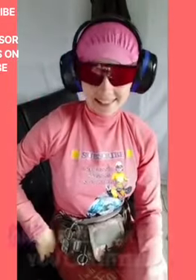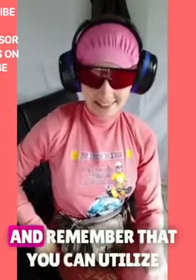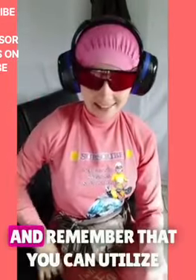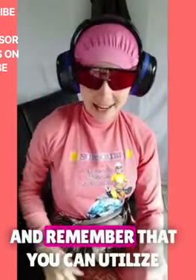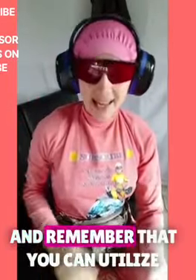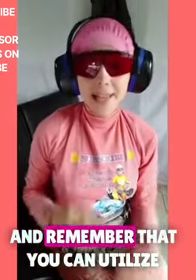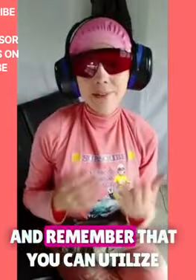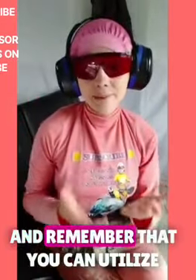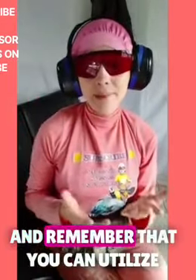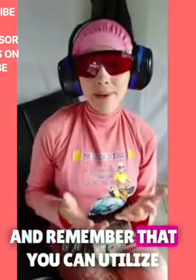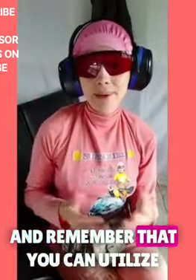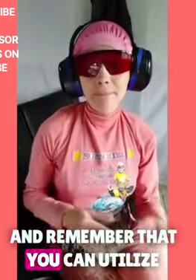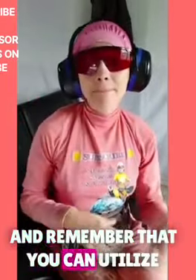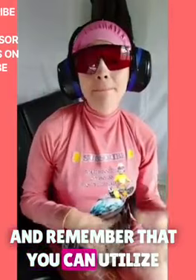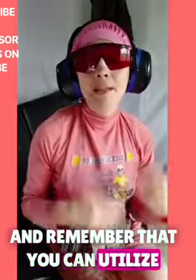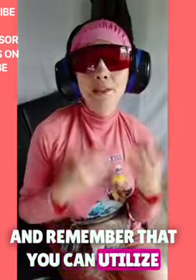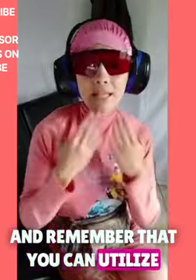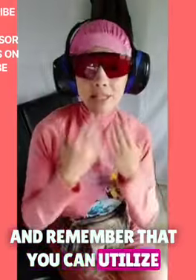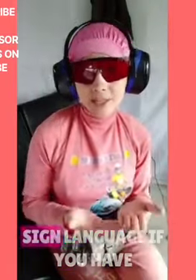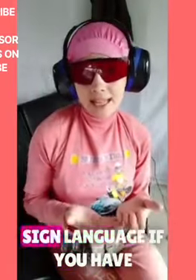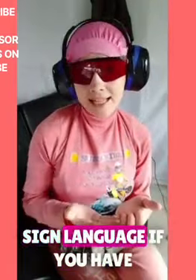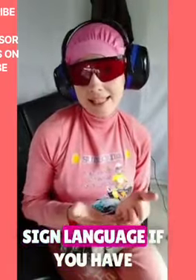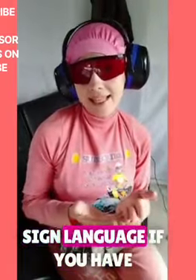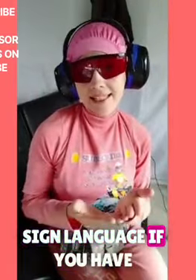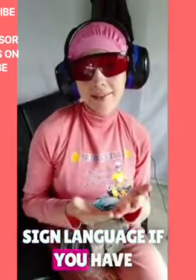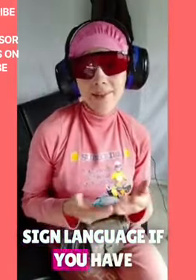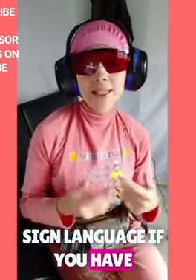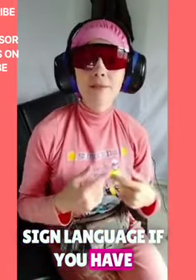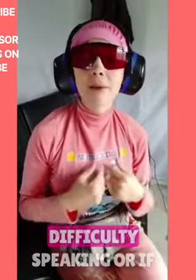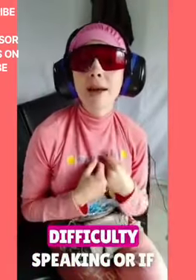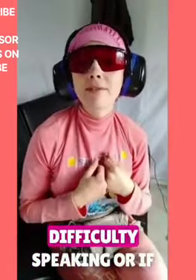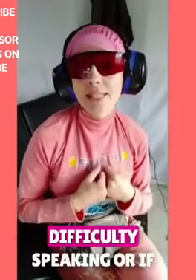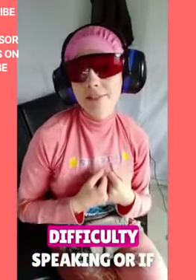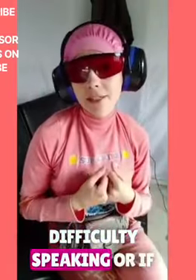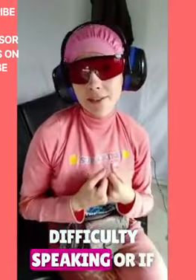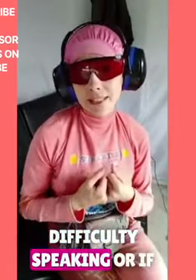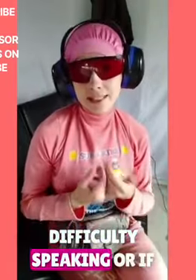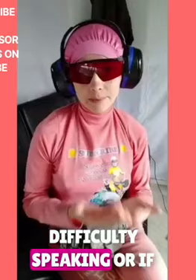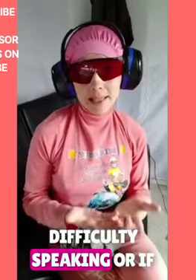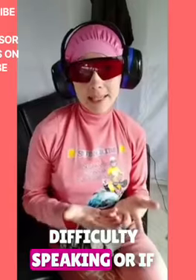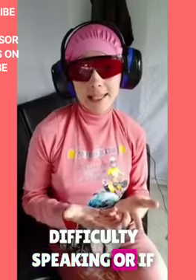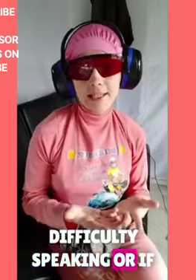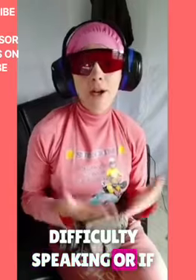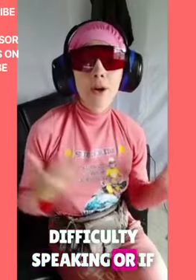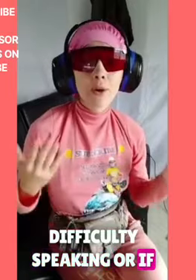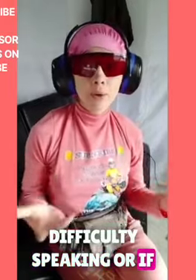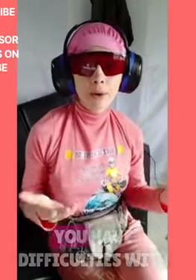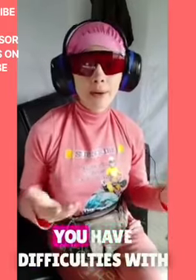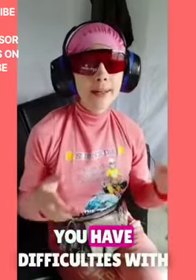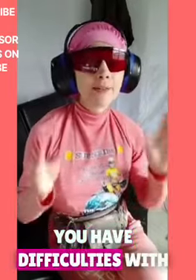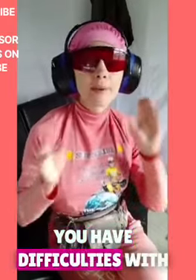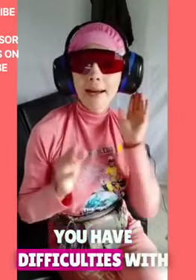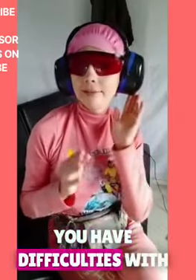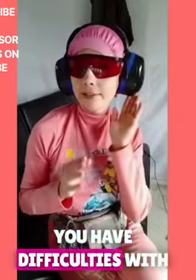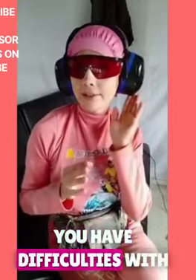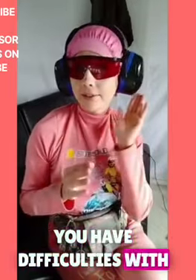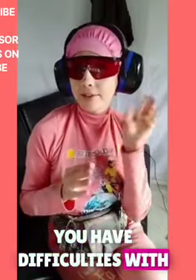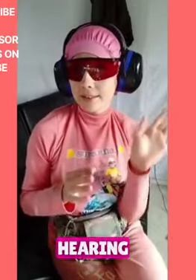And remember that you can utilize sign language if you have difficulties speaking or if you have difficulties with